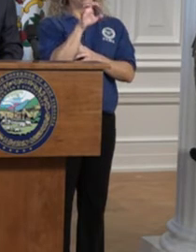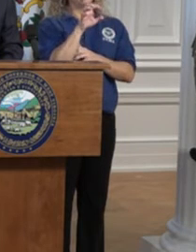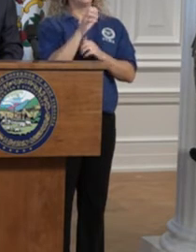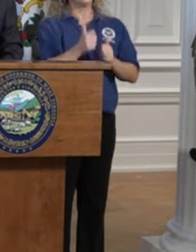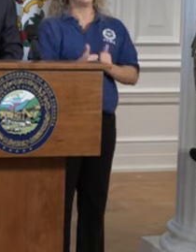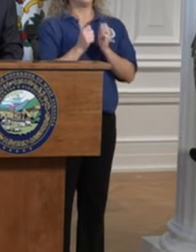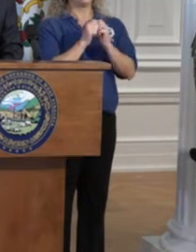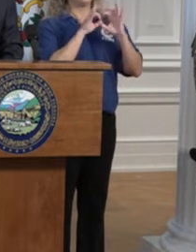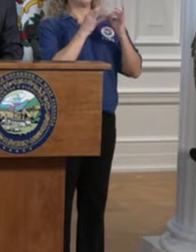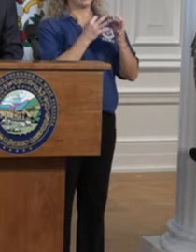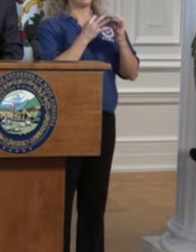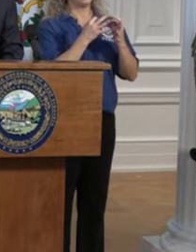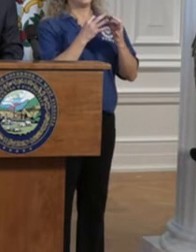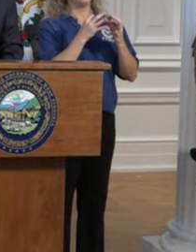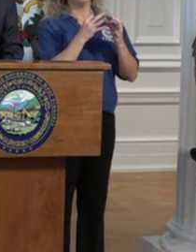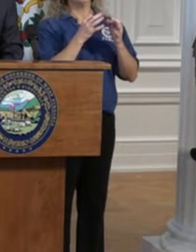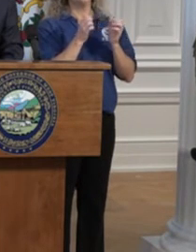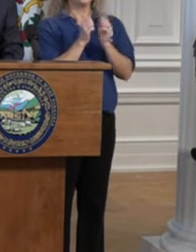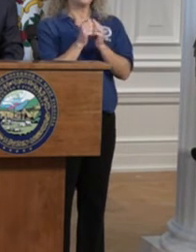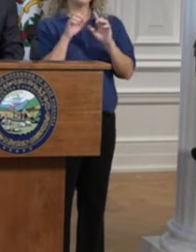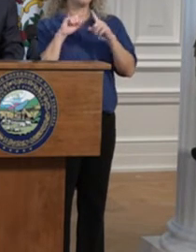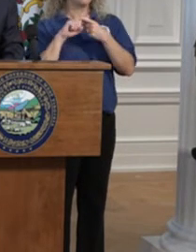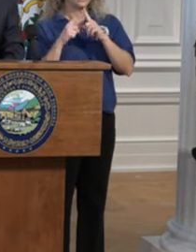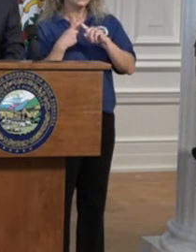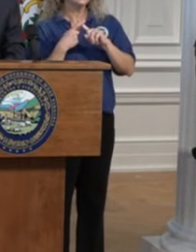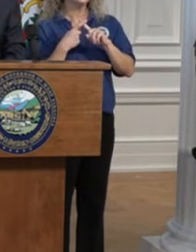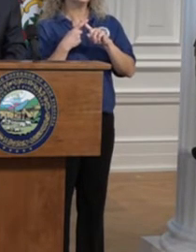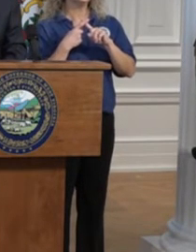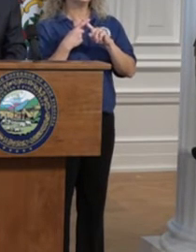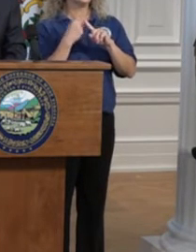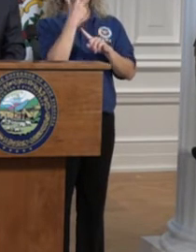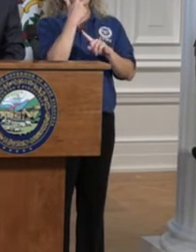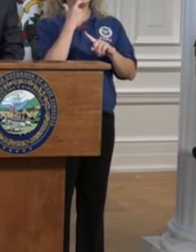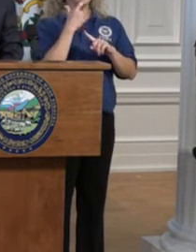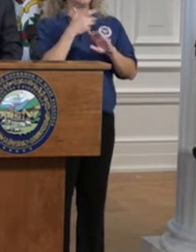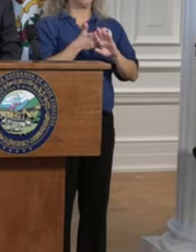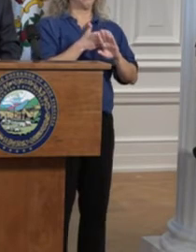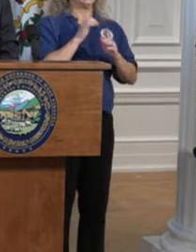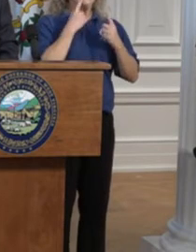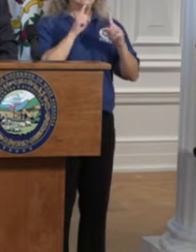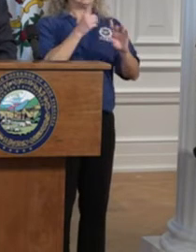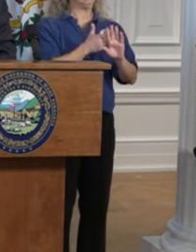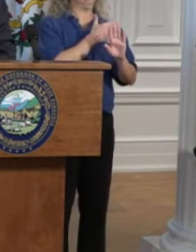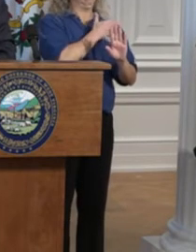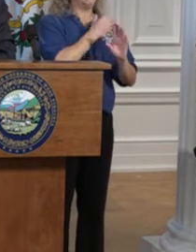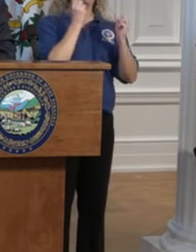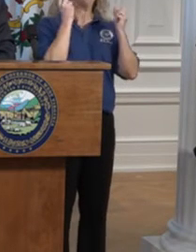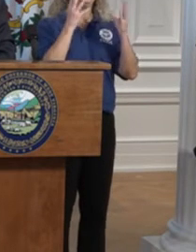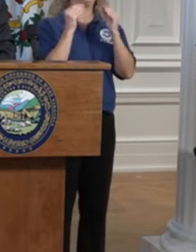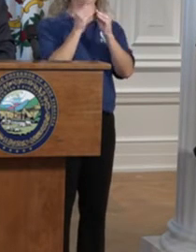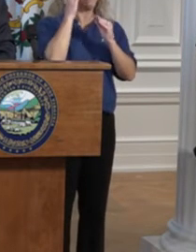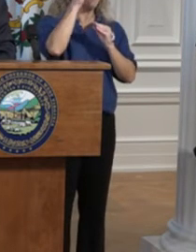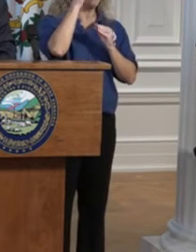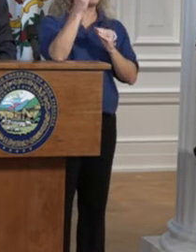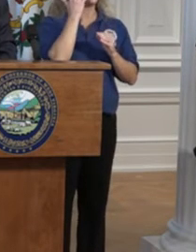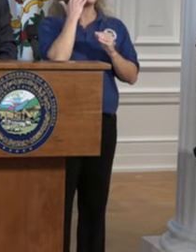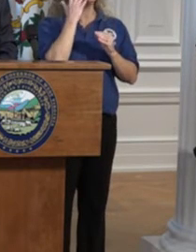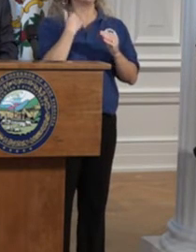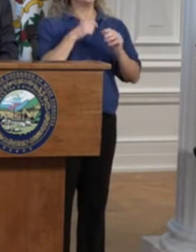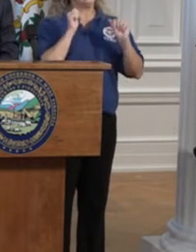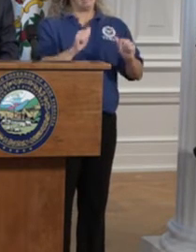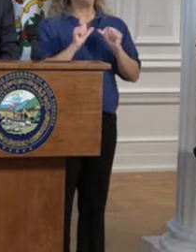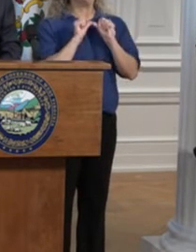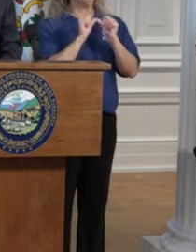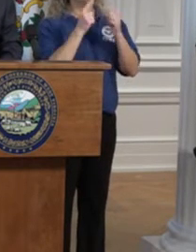living with family or friends. But because of our early successes and so many more, I know that we're up to the